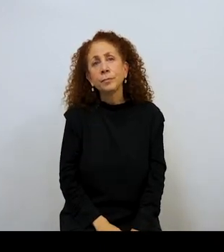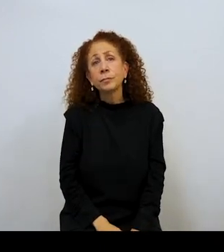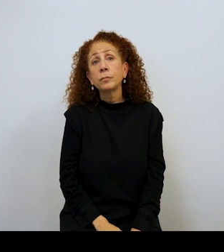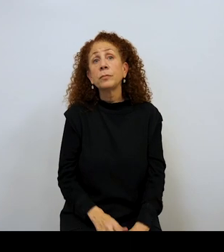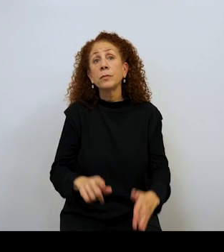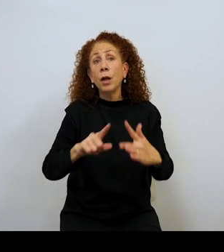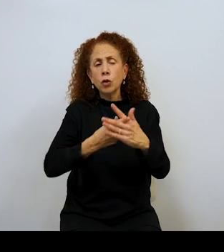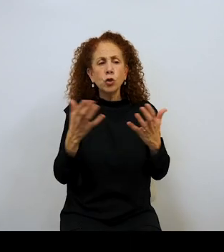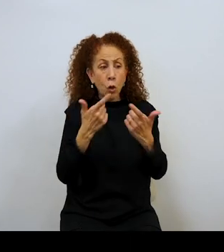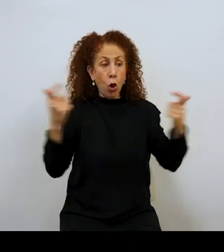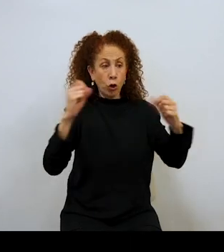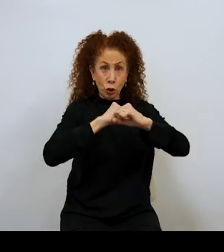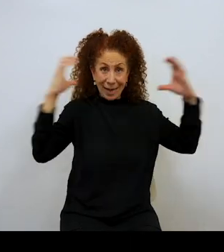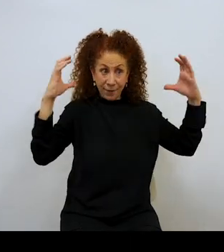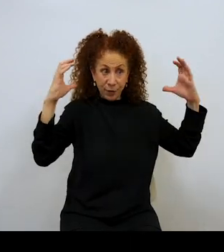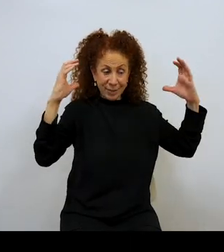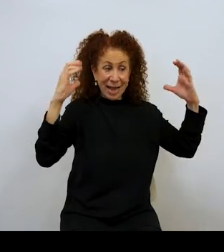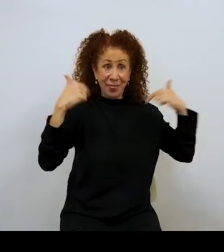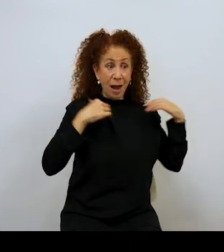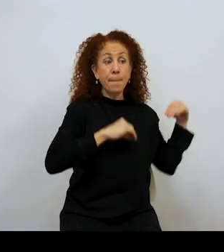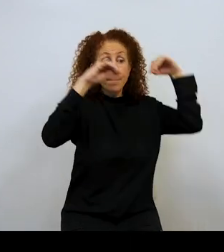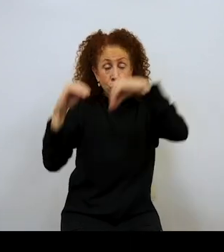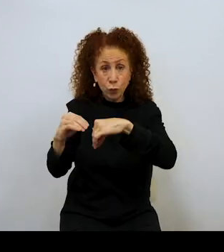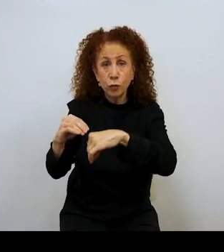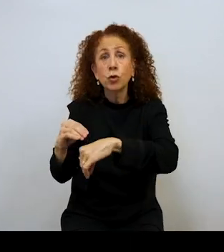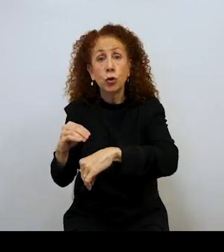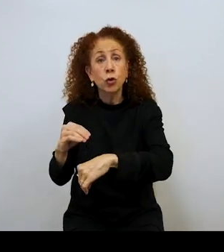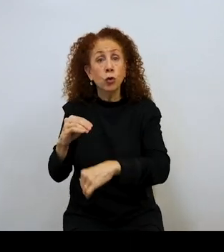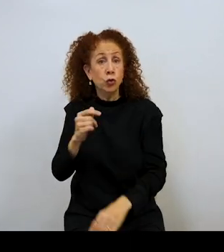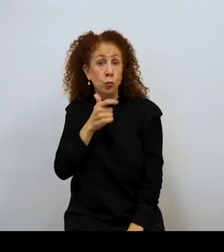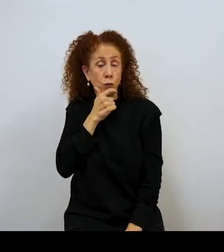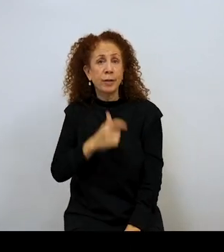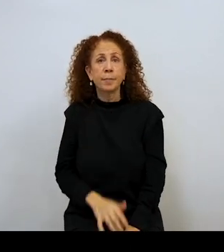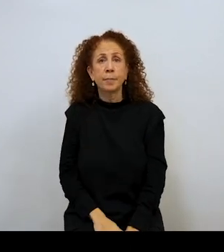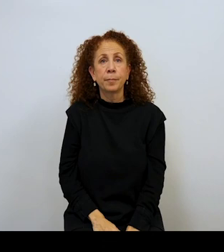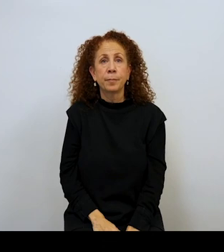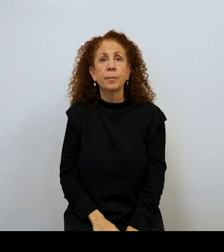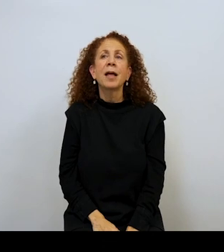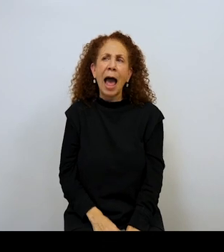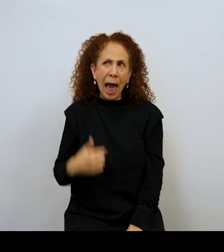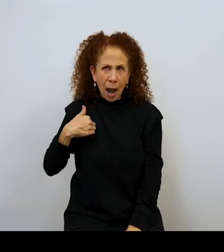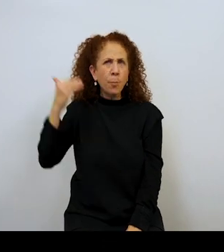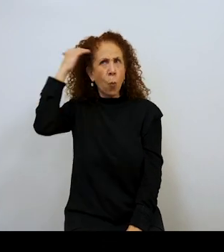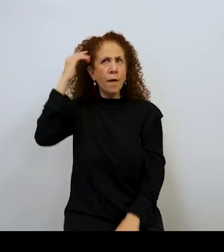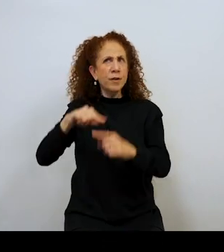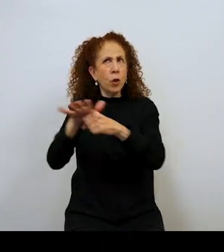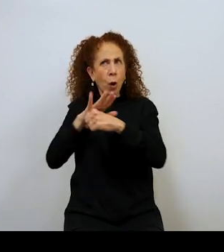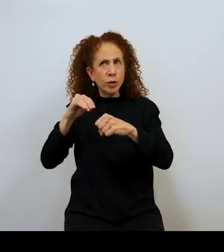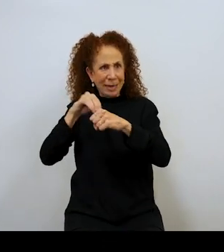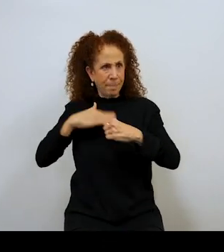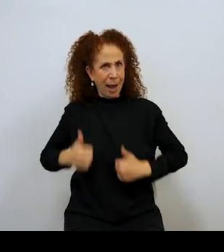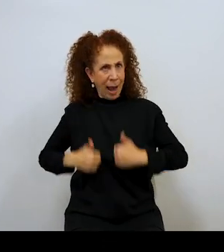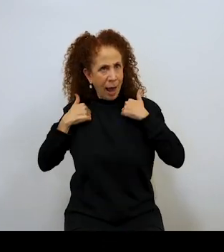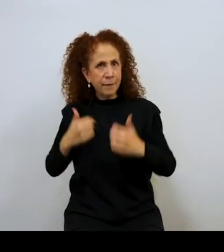larger canvases and I moved to Britain, and I'm aware of these different locations in my life, that Pakistan,